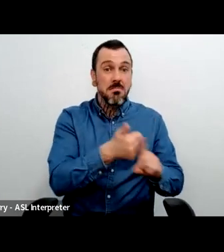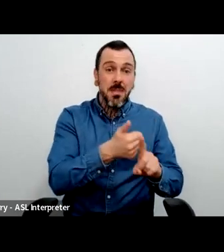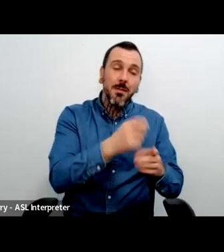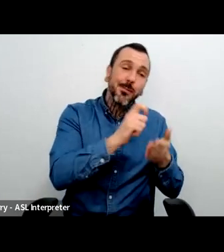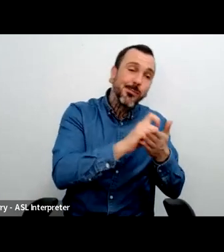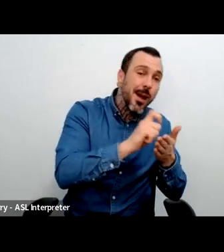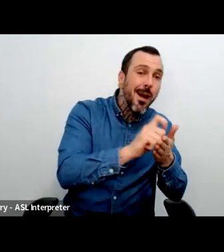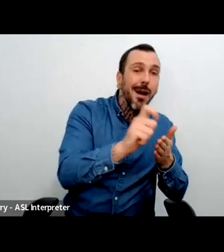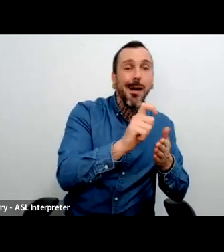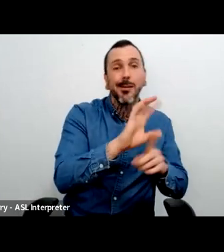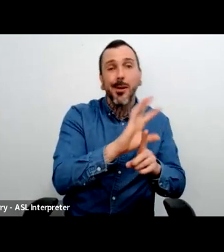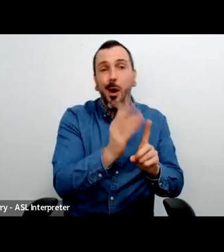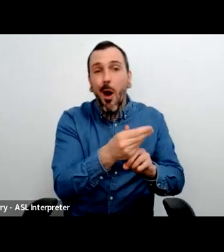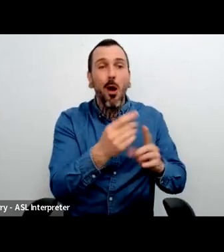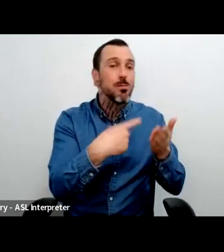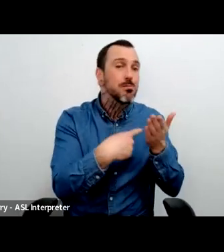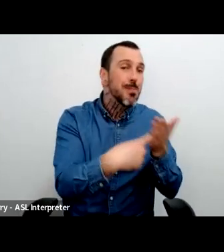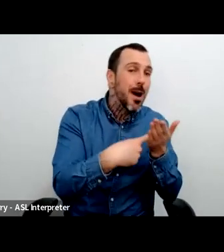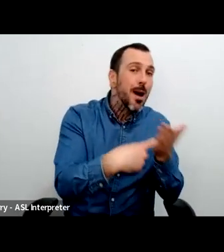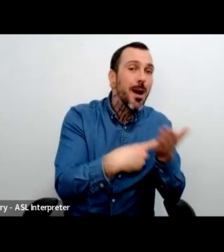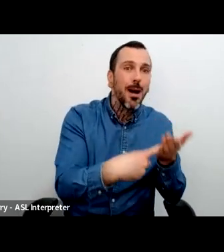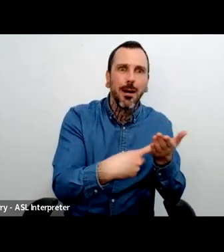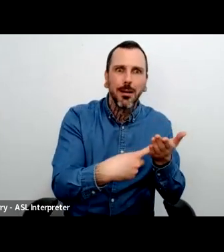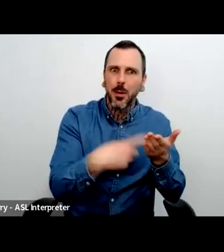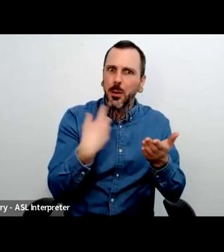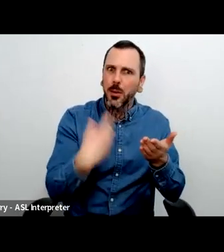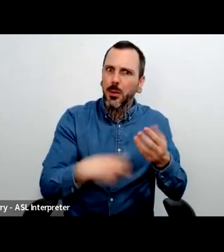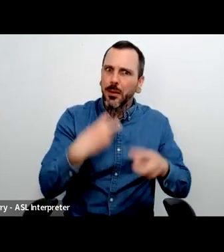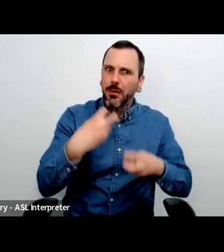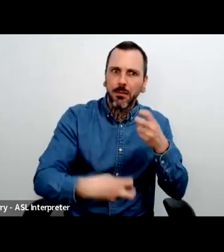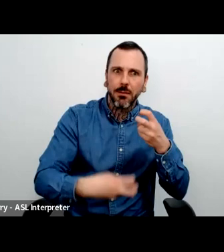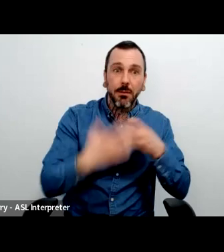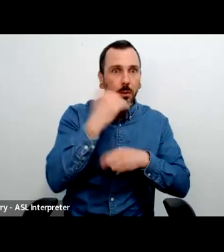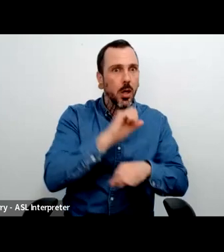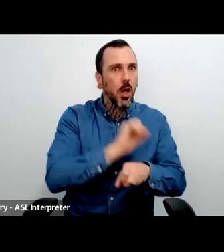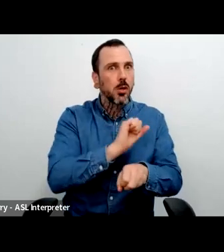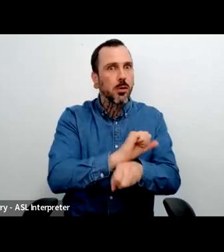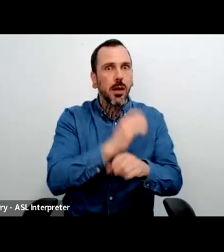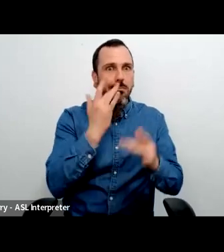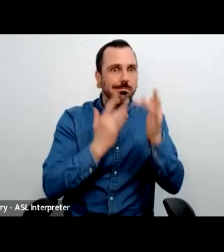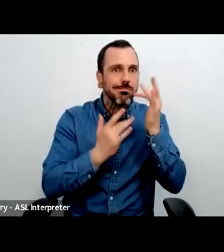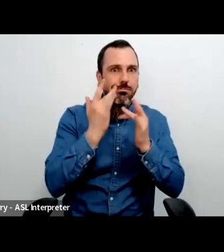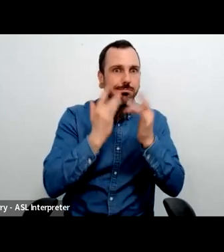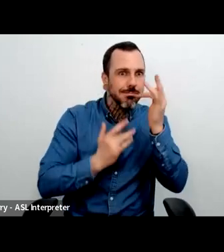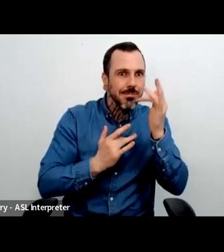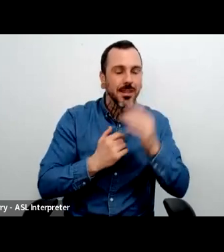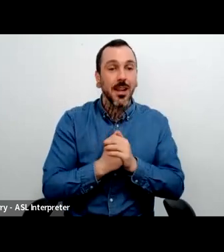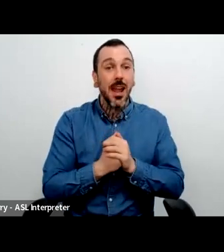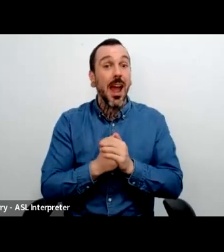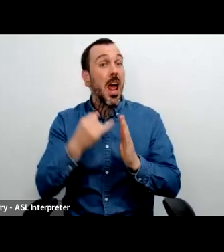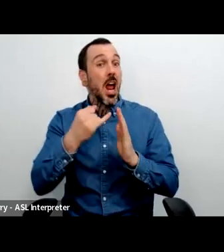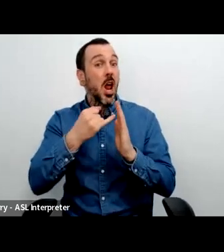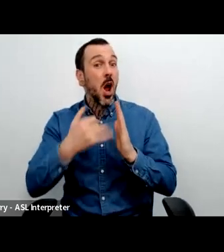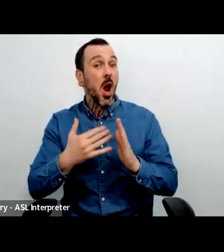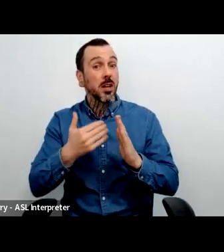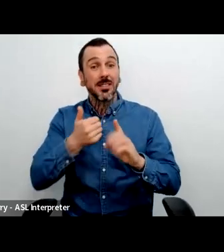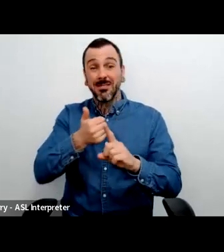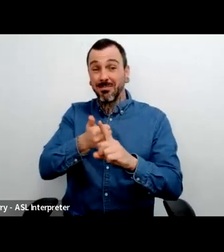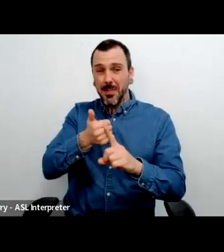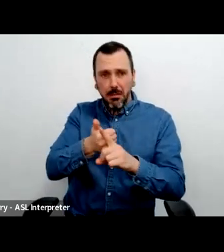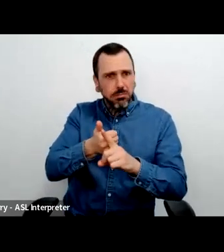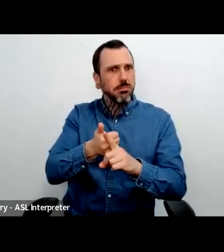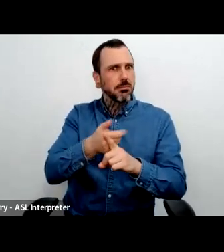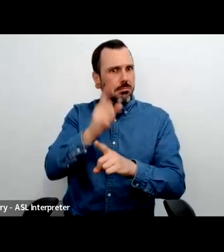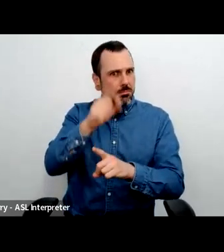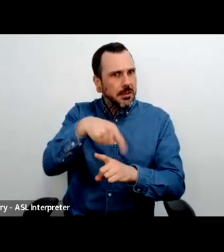the artists themselves to go and get a Canada Council grant when they don't have any reviews of their books or their shows